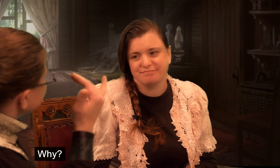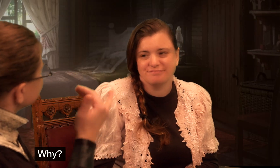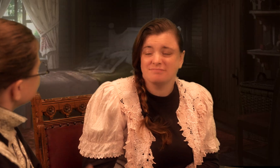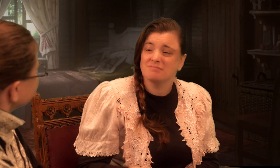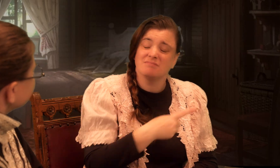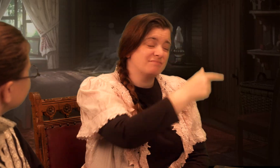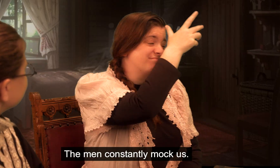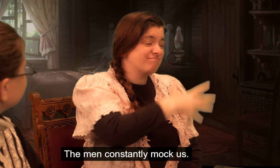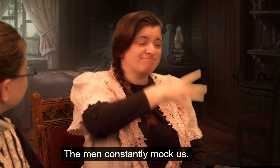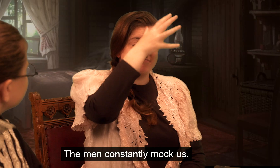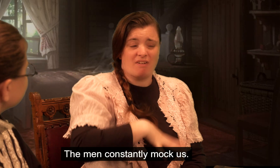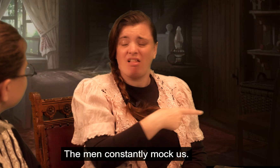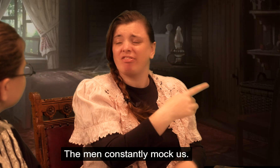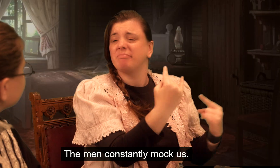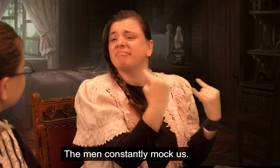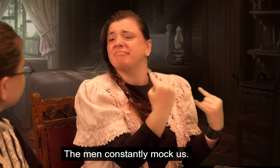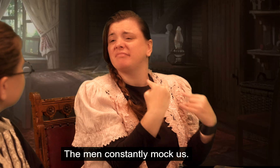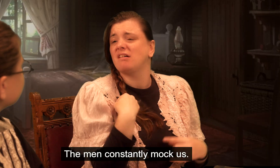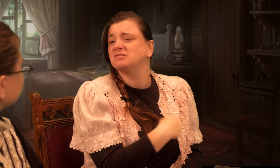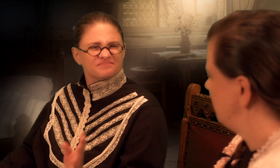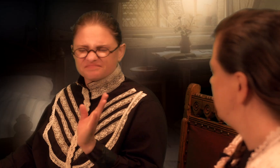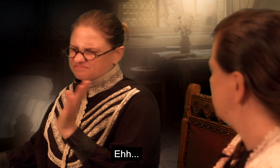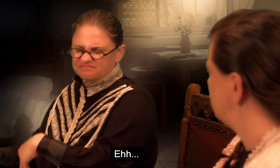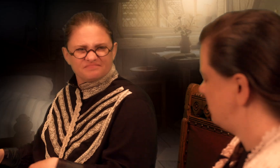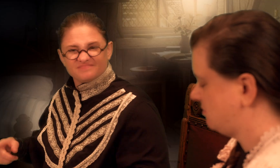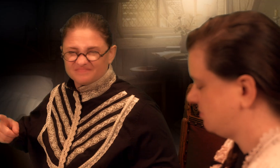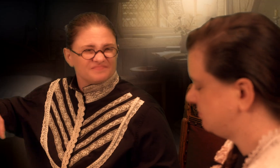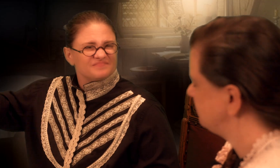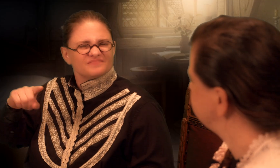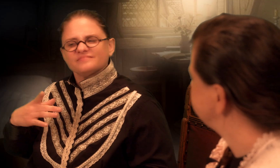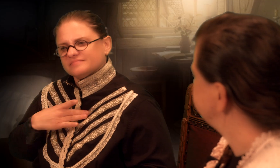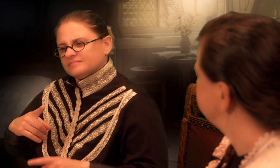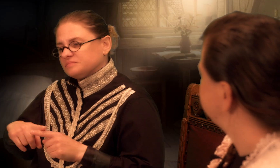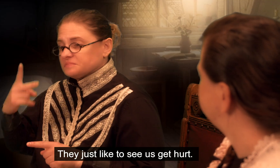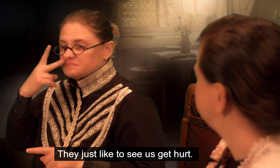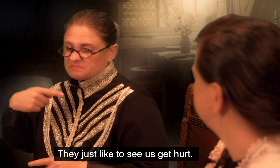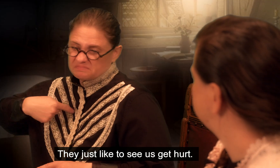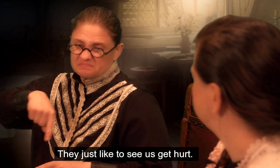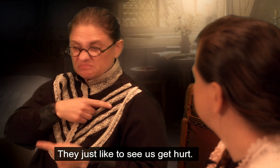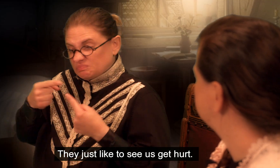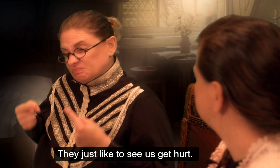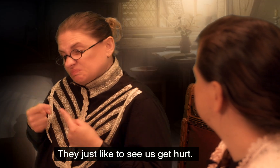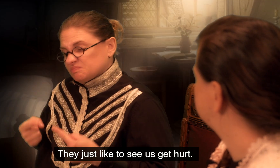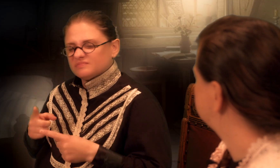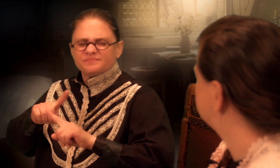Why? The men constantly mock us. Ugh. They just like to see us get hurt.